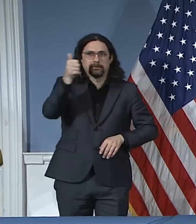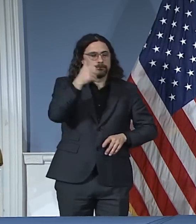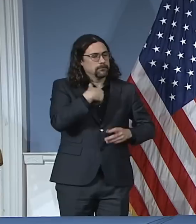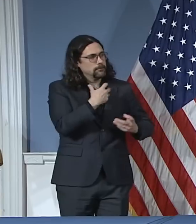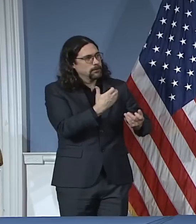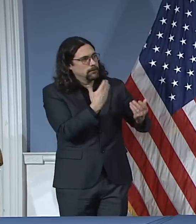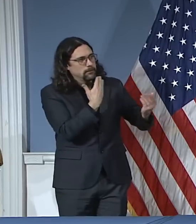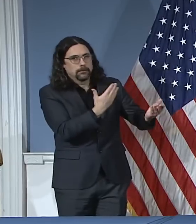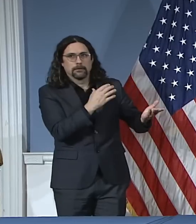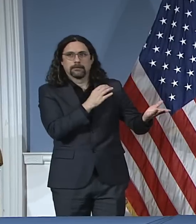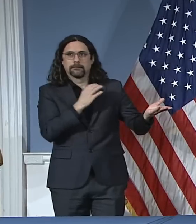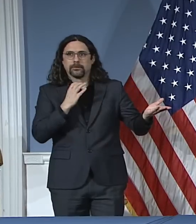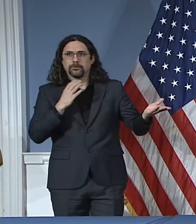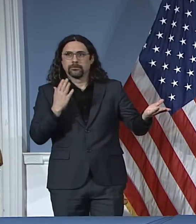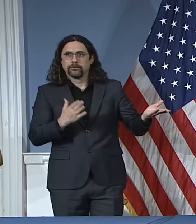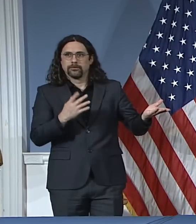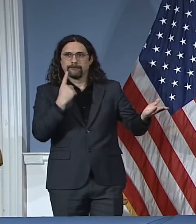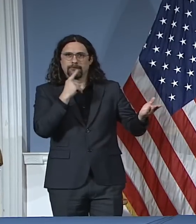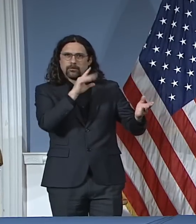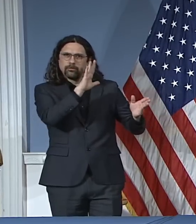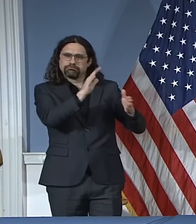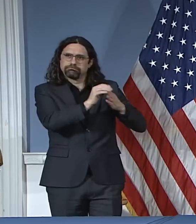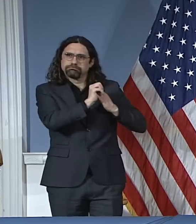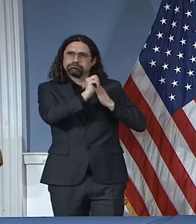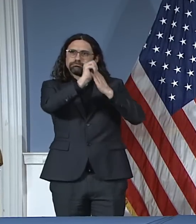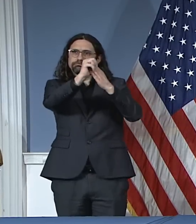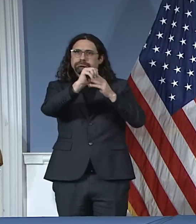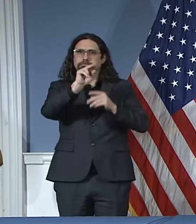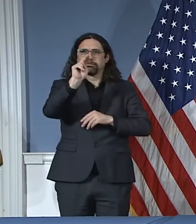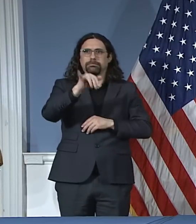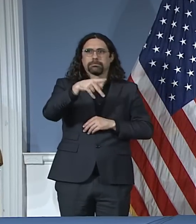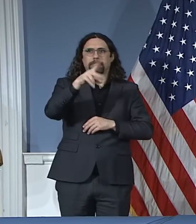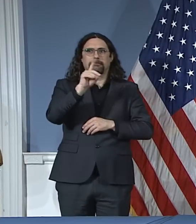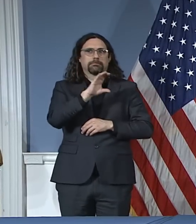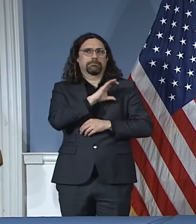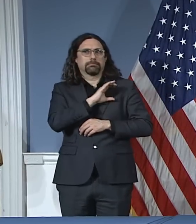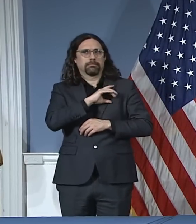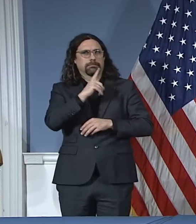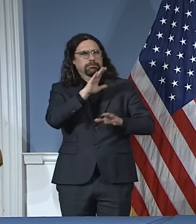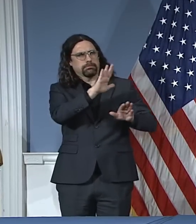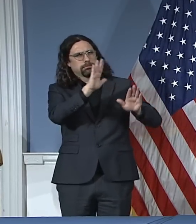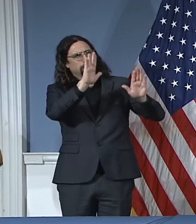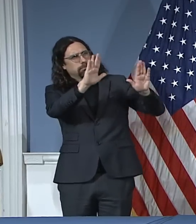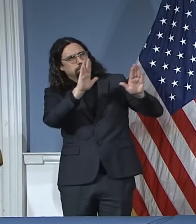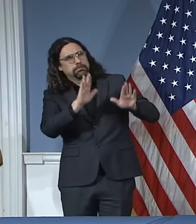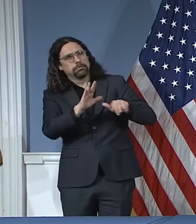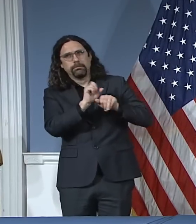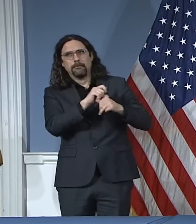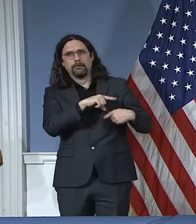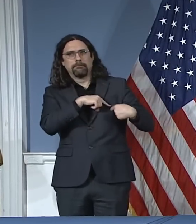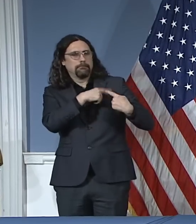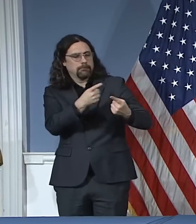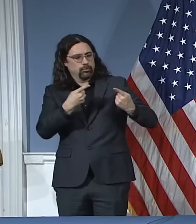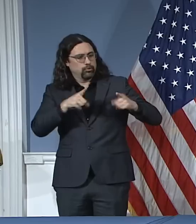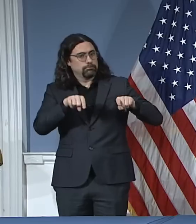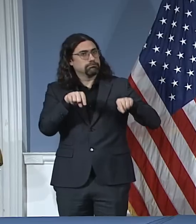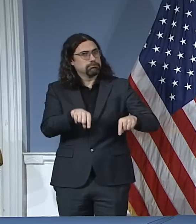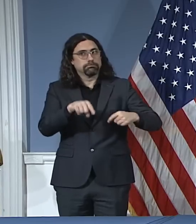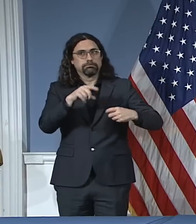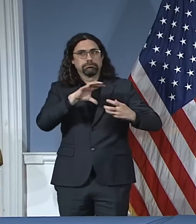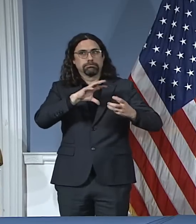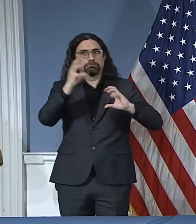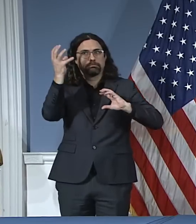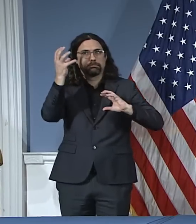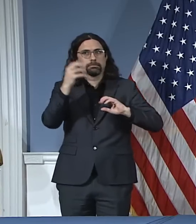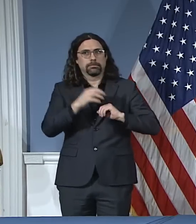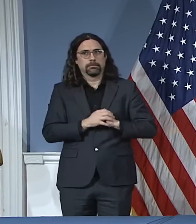for absolutely outstanding work in this crisis. And I know together we're going to be figuring out how to do some new things. But